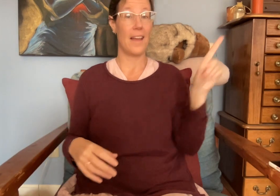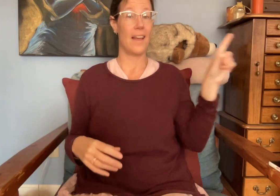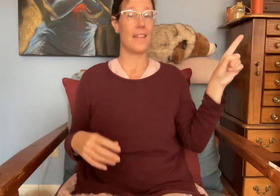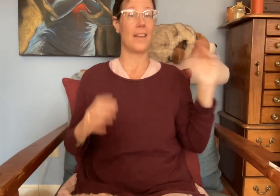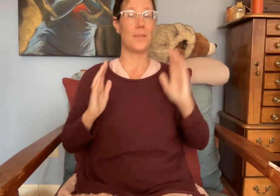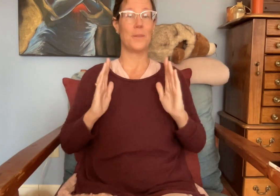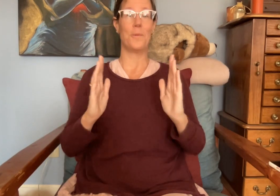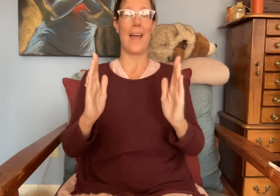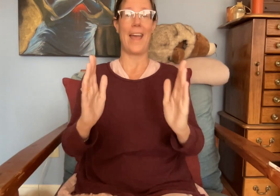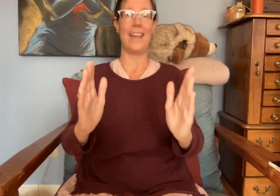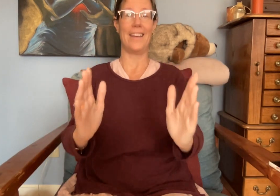There's a way